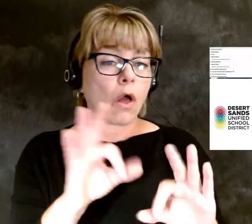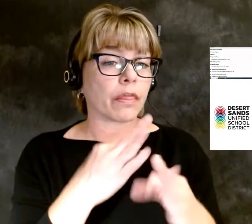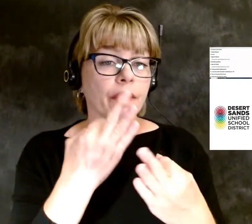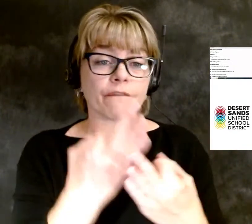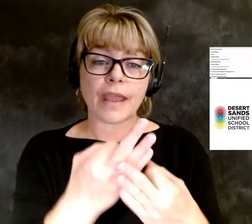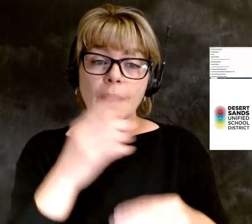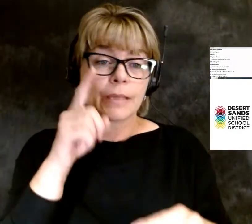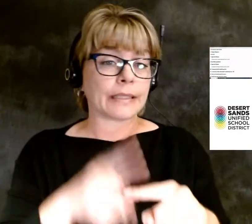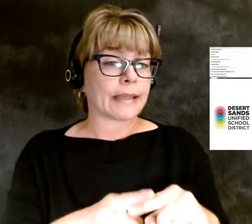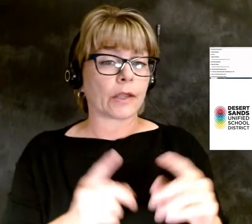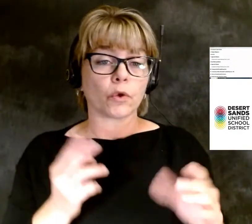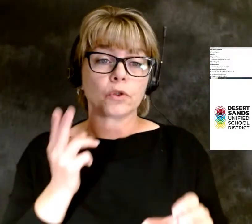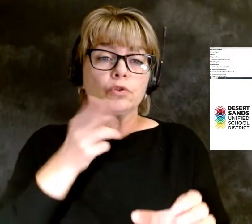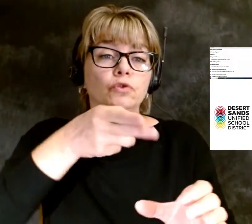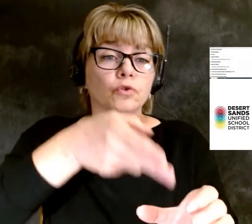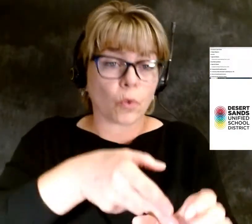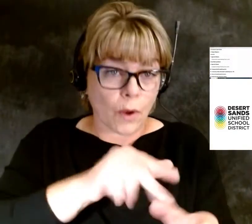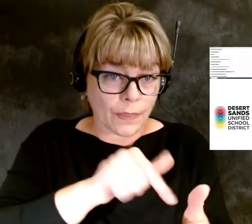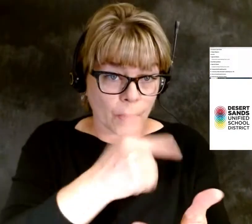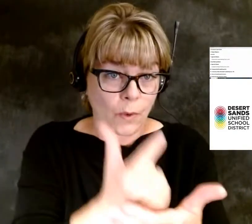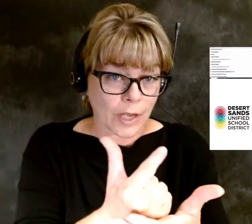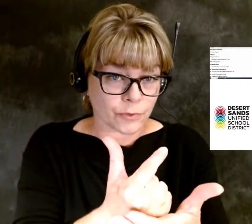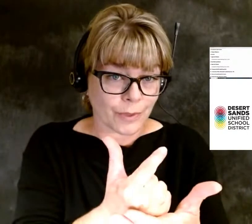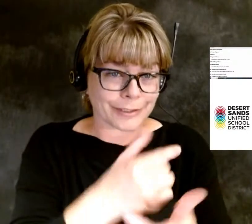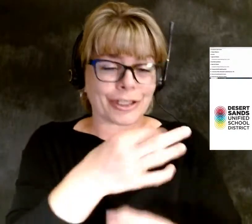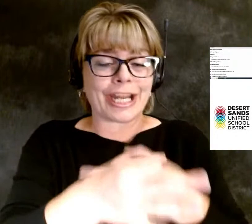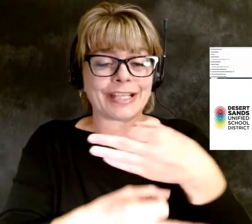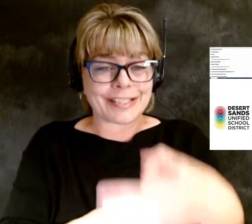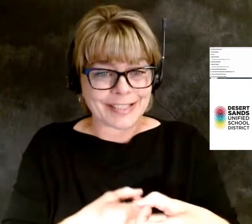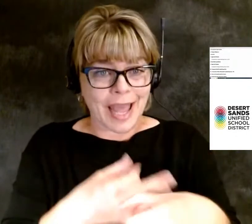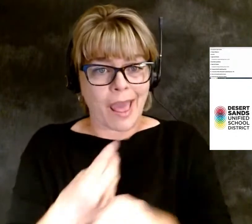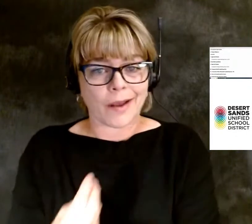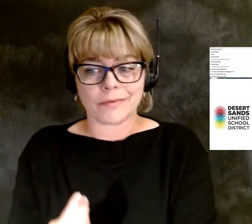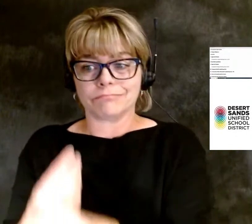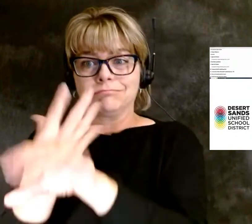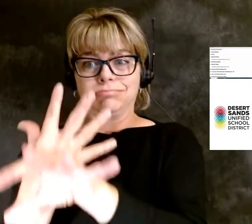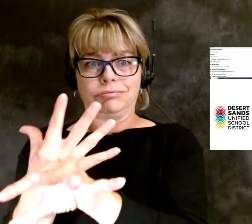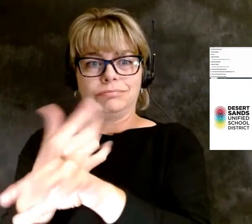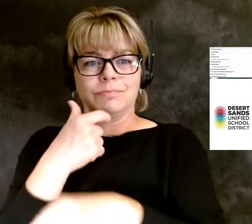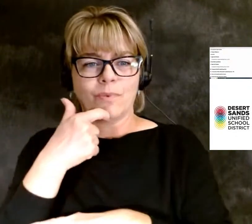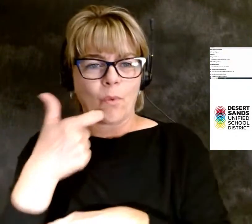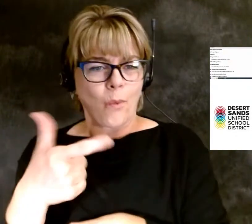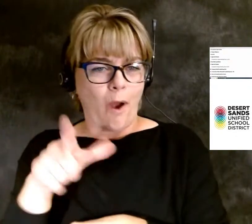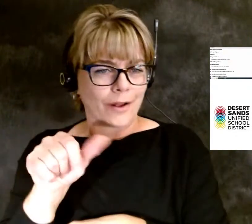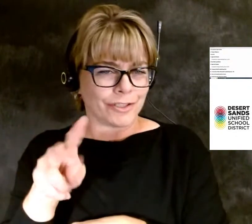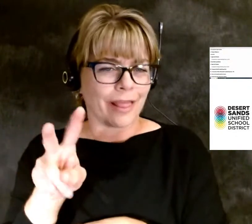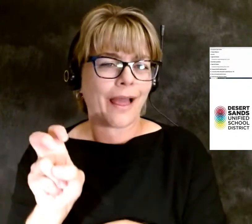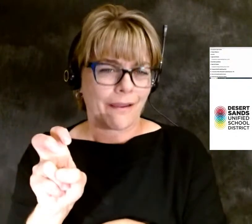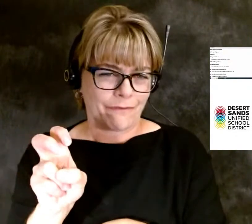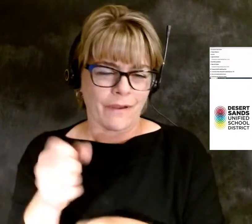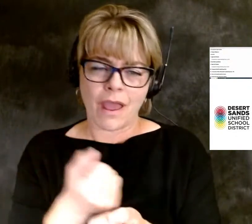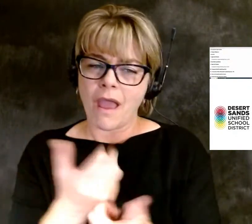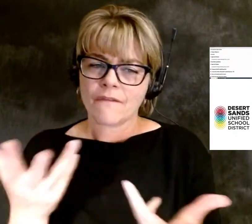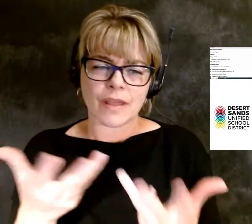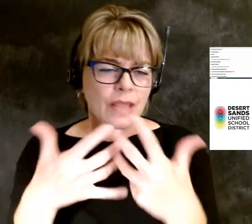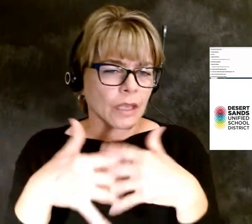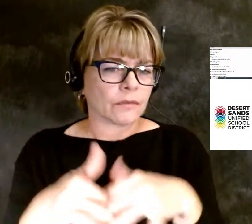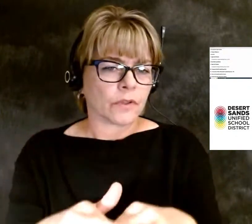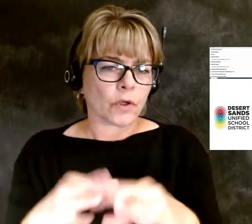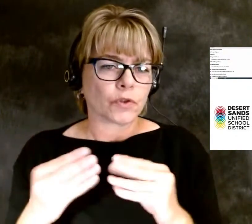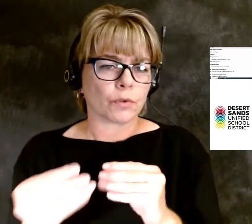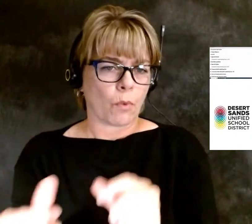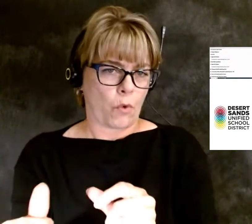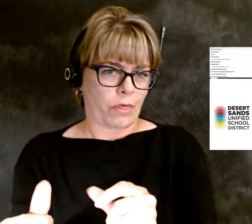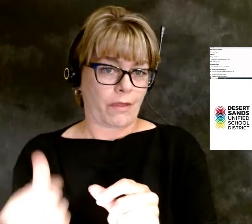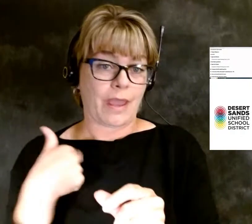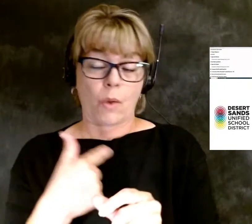at graduation but could actually watch live. And so that was wonderful. Everything went just so smooth. We were just like amazed at how